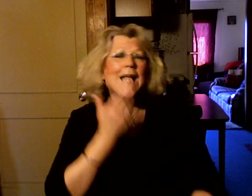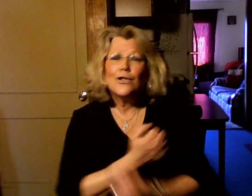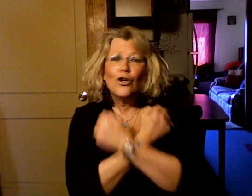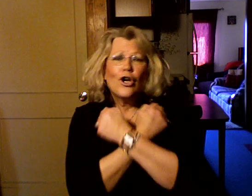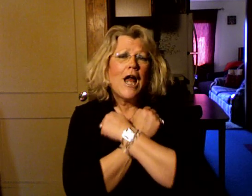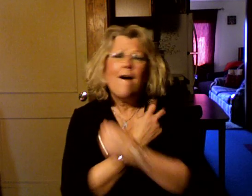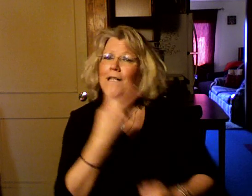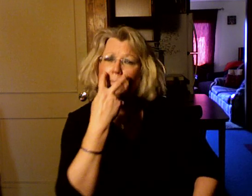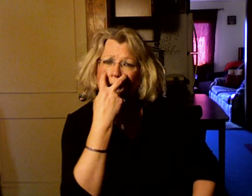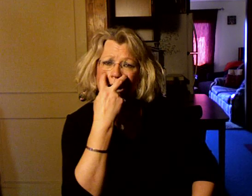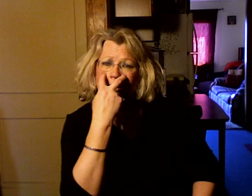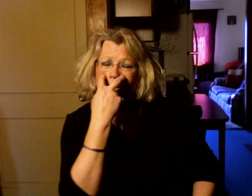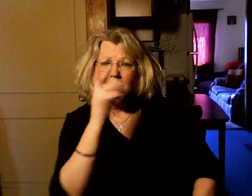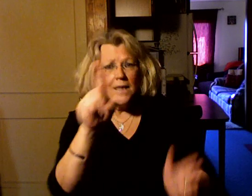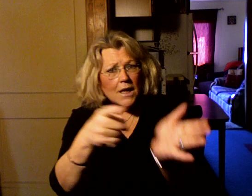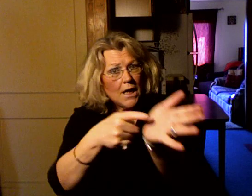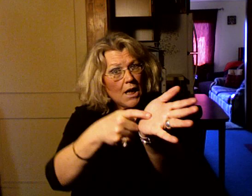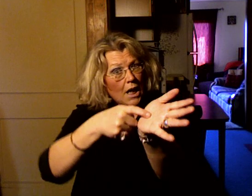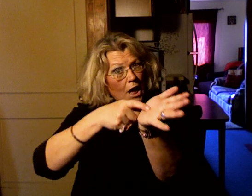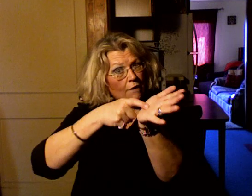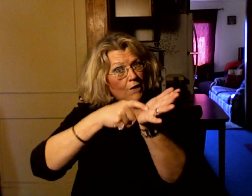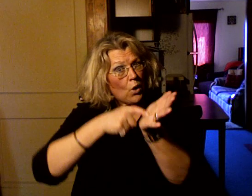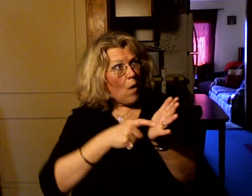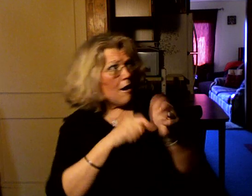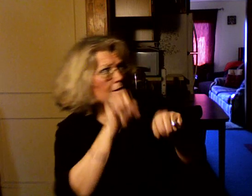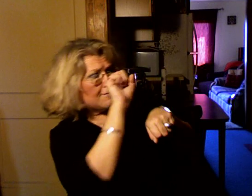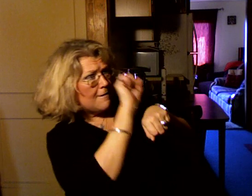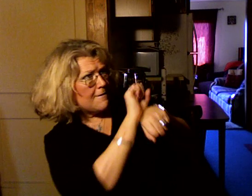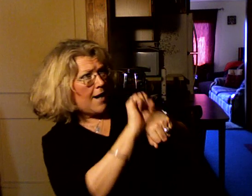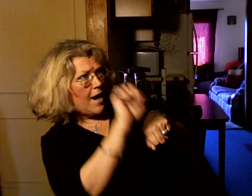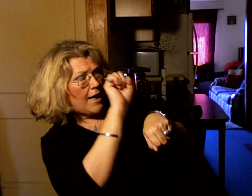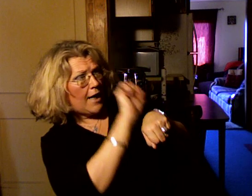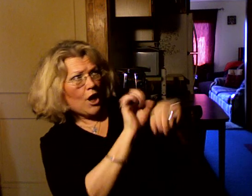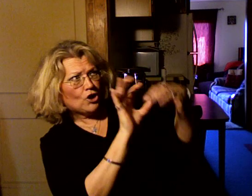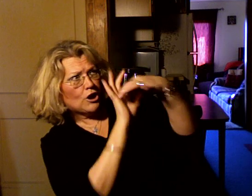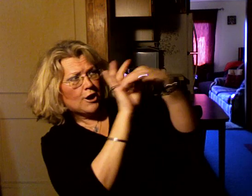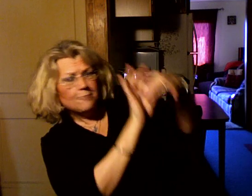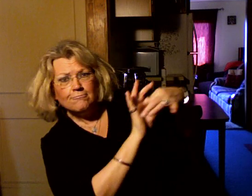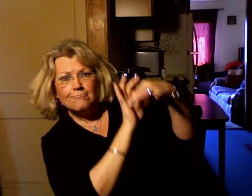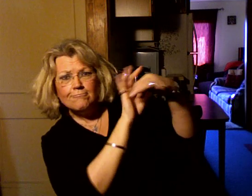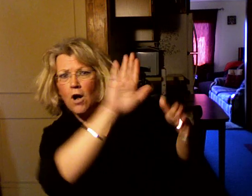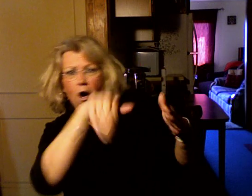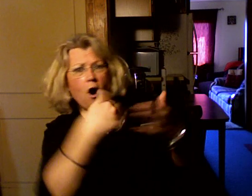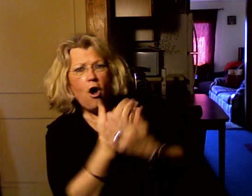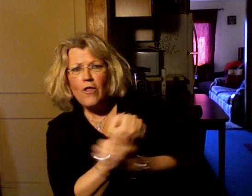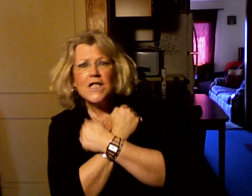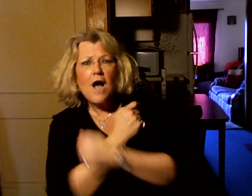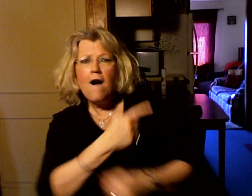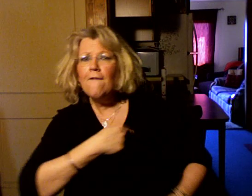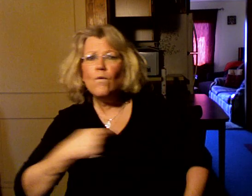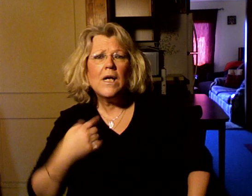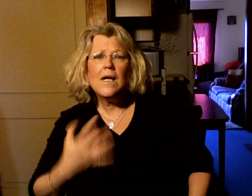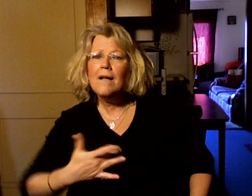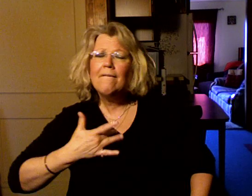Tender love is blind and requires the dedication. All this love we